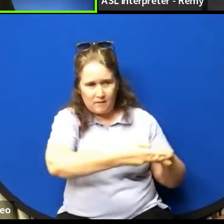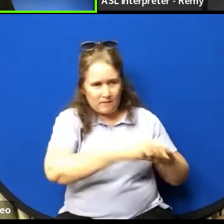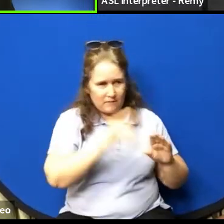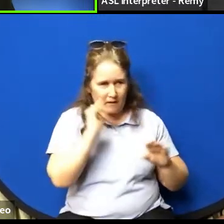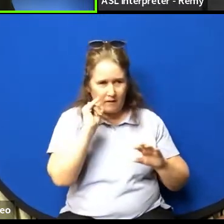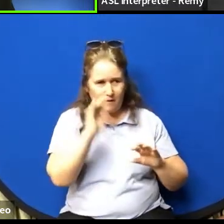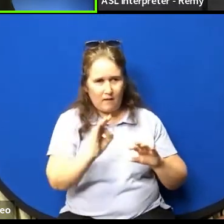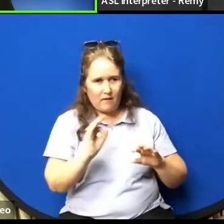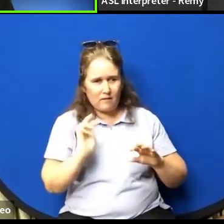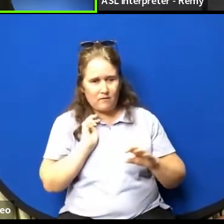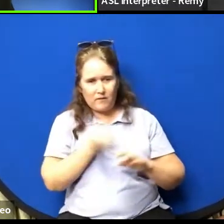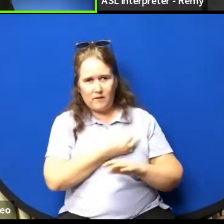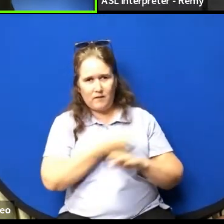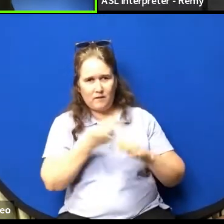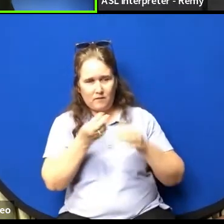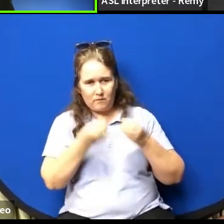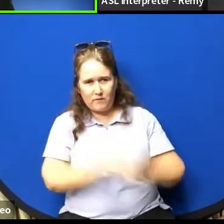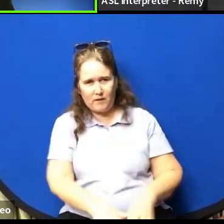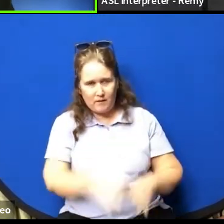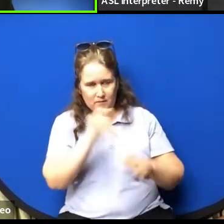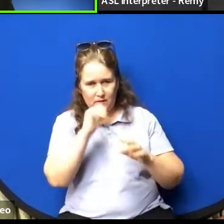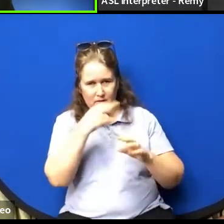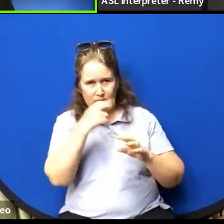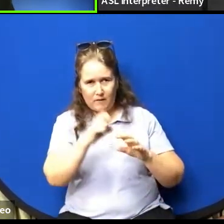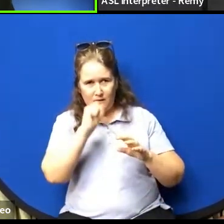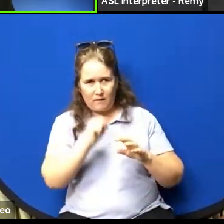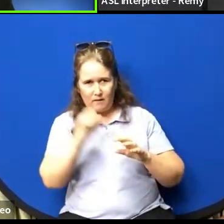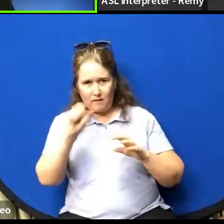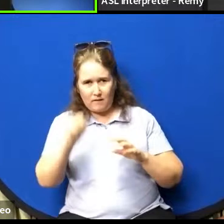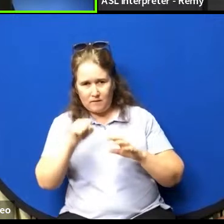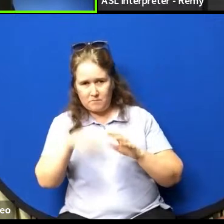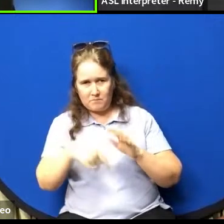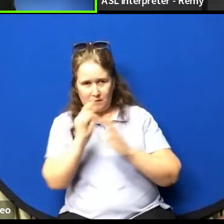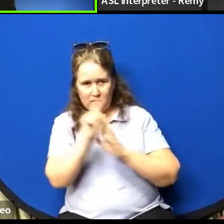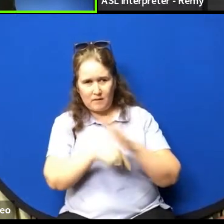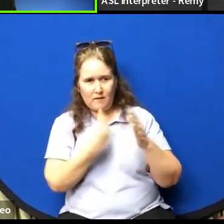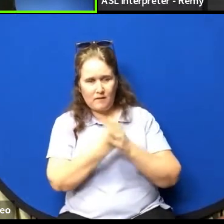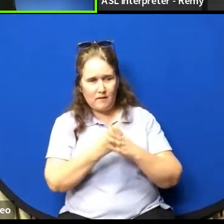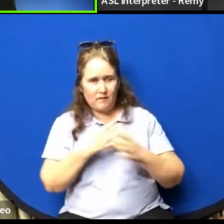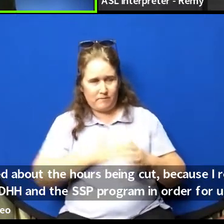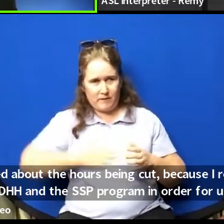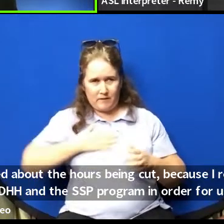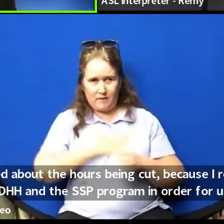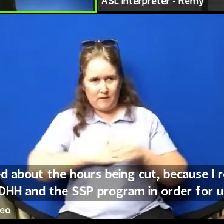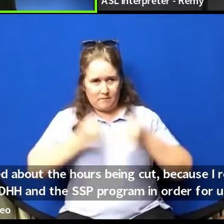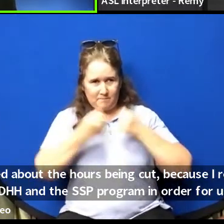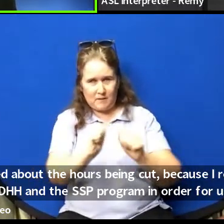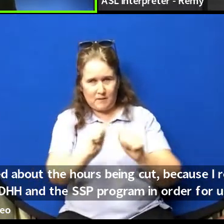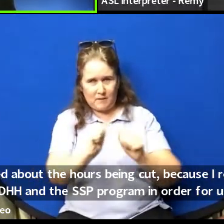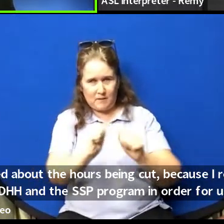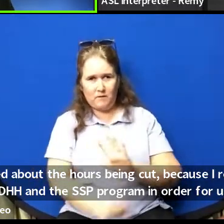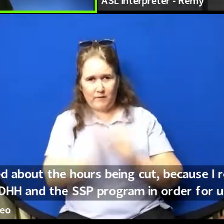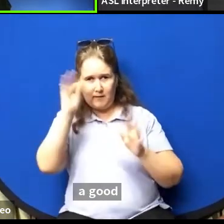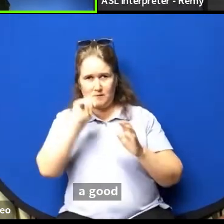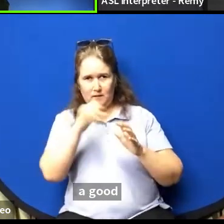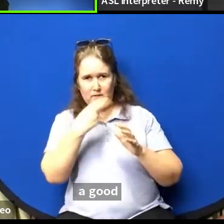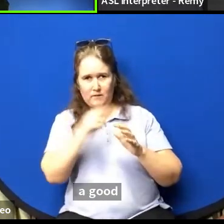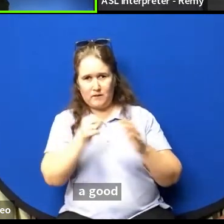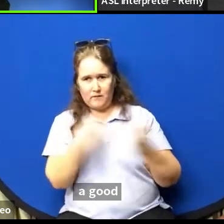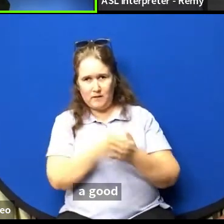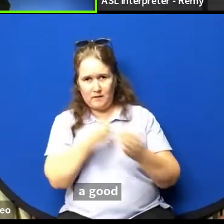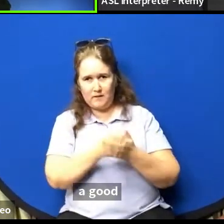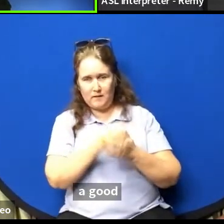in order for us to have a good livelihood. It feels like you are cutting our hours